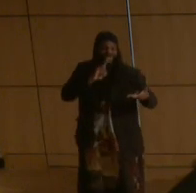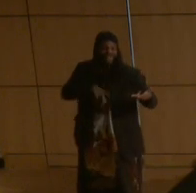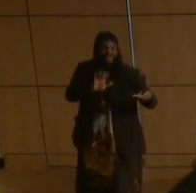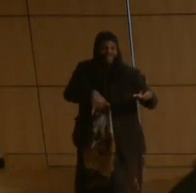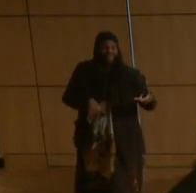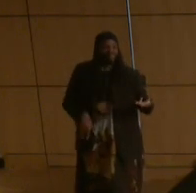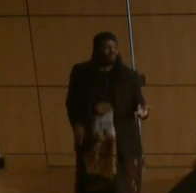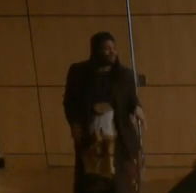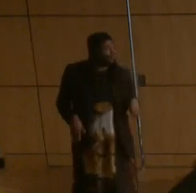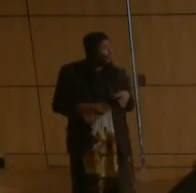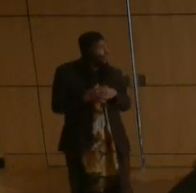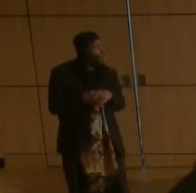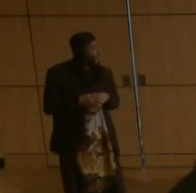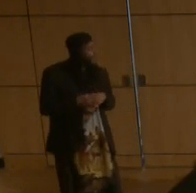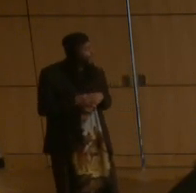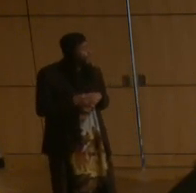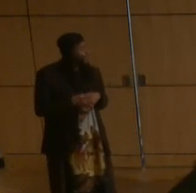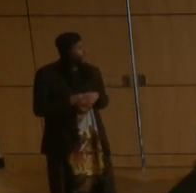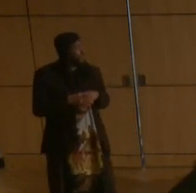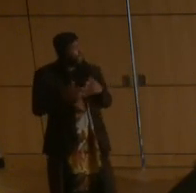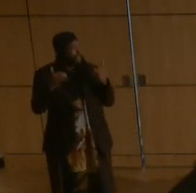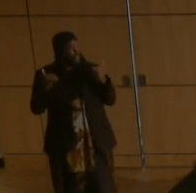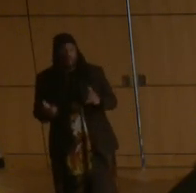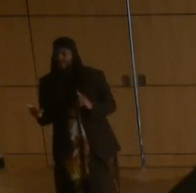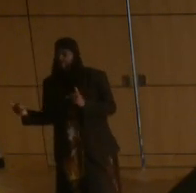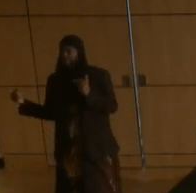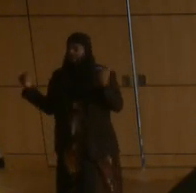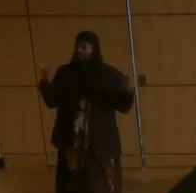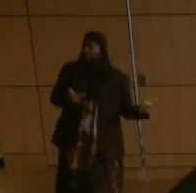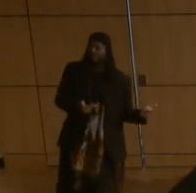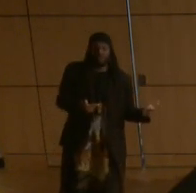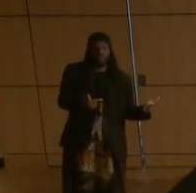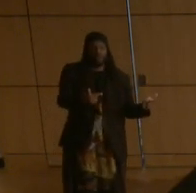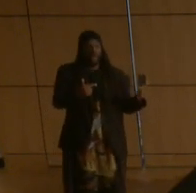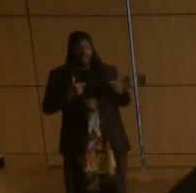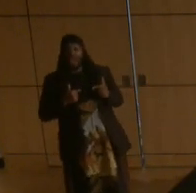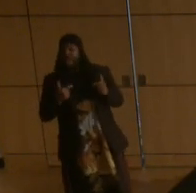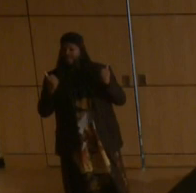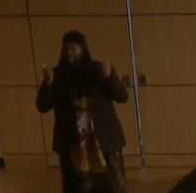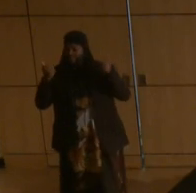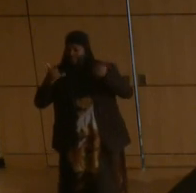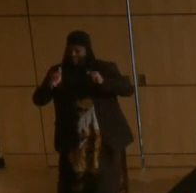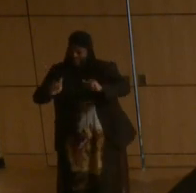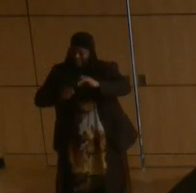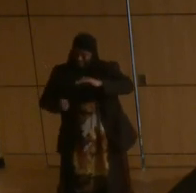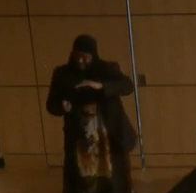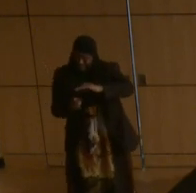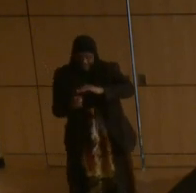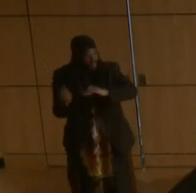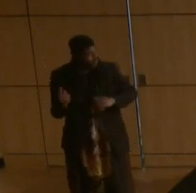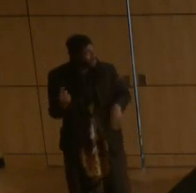question. And let me hand it over to Tanya. It's back to you. I was trying to navigate something over there. No.